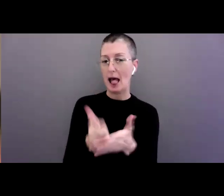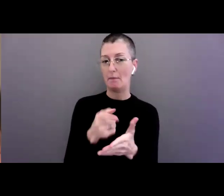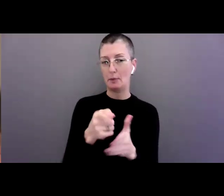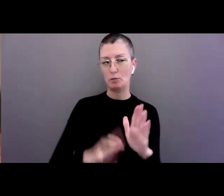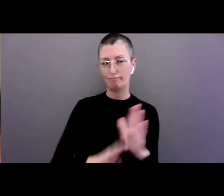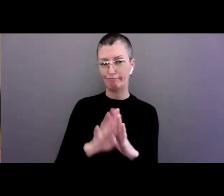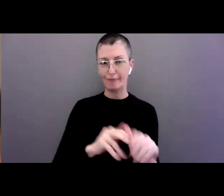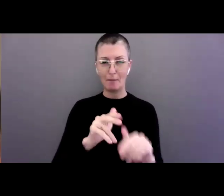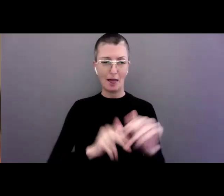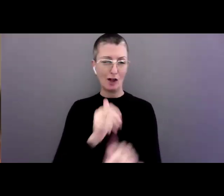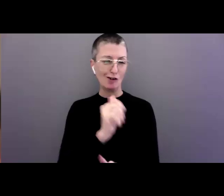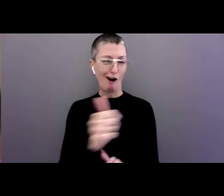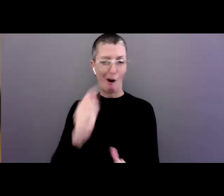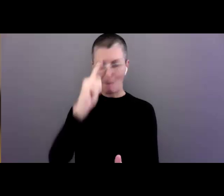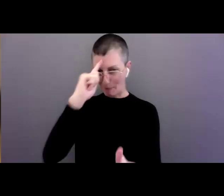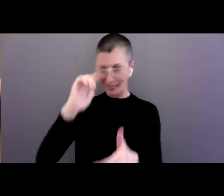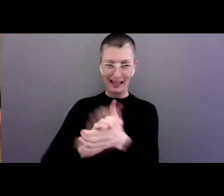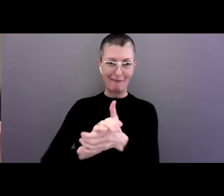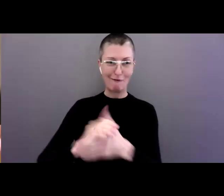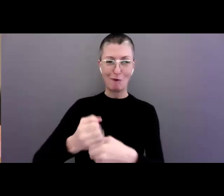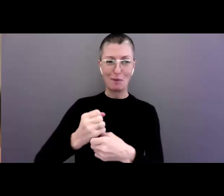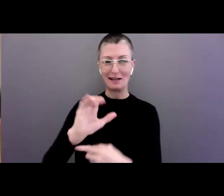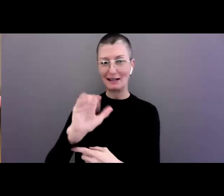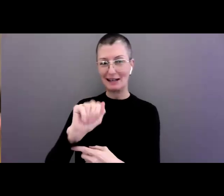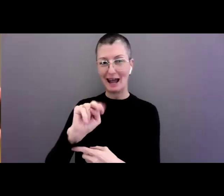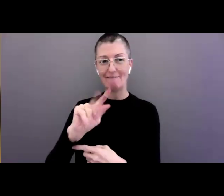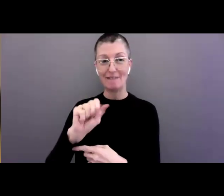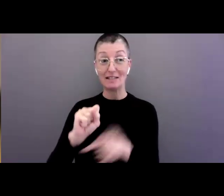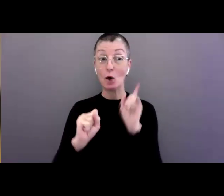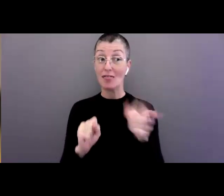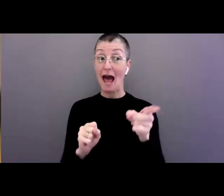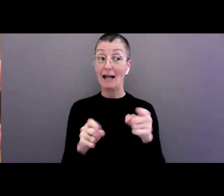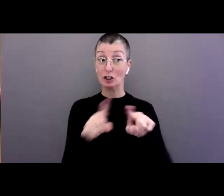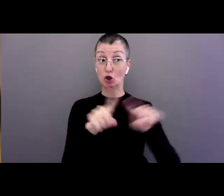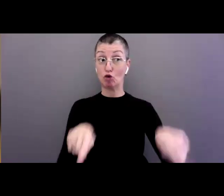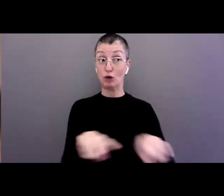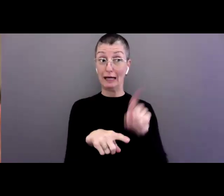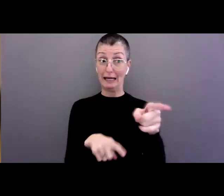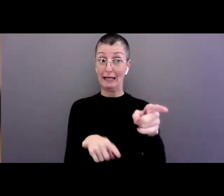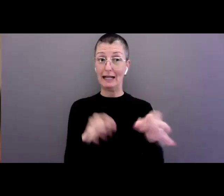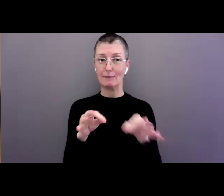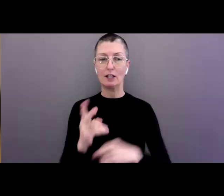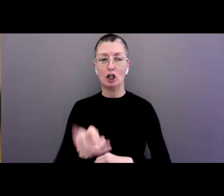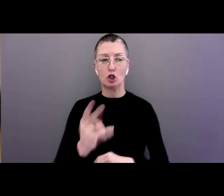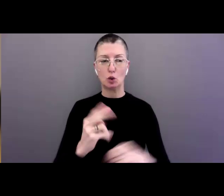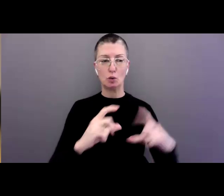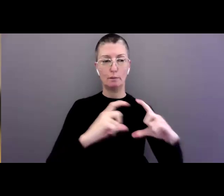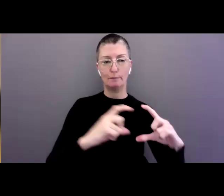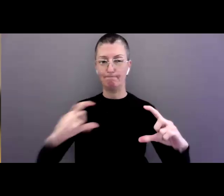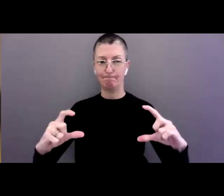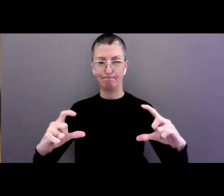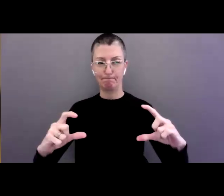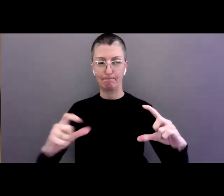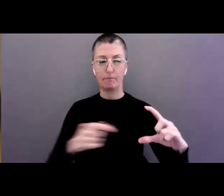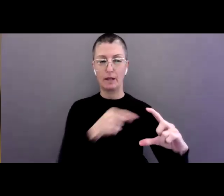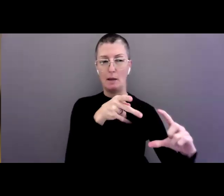belief formation canvas. So basically what's on this screen is kind of two flywheels or pinwheels, if you will. So we got